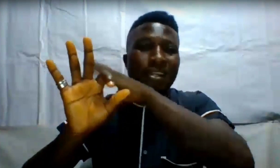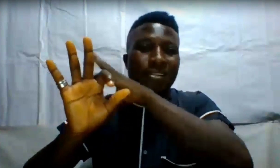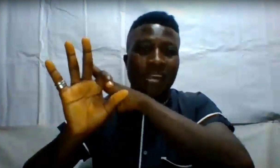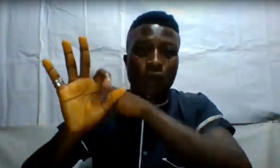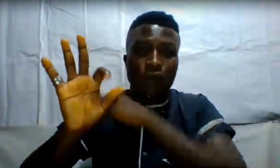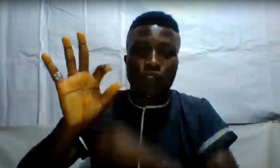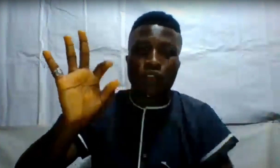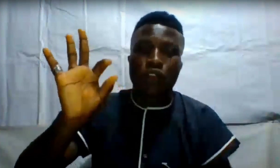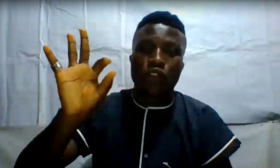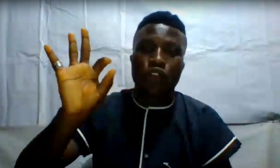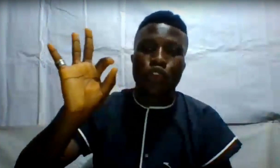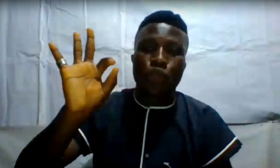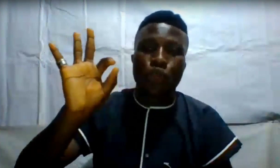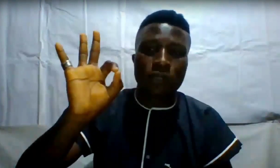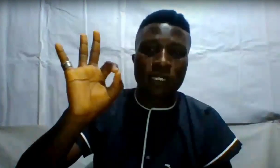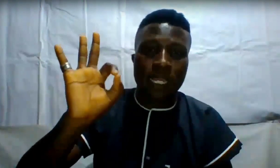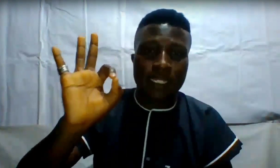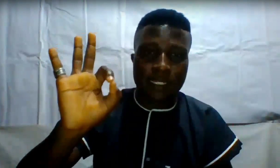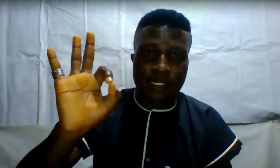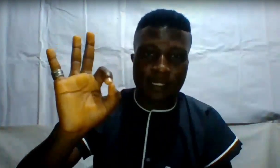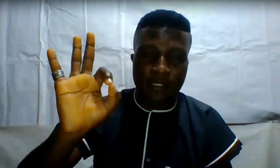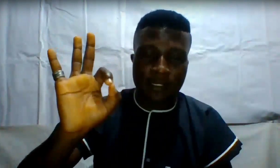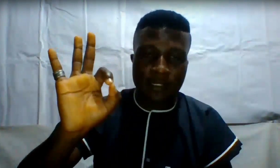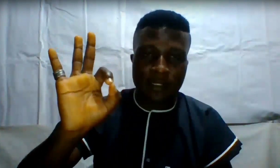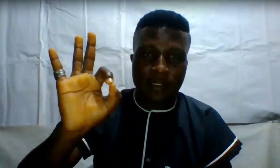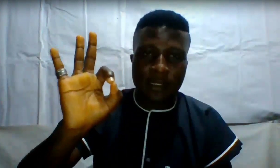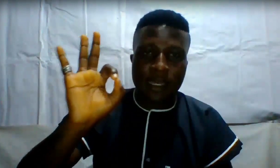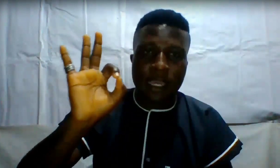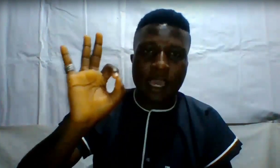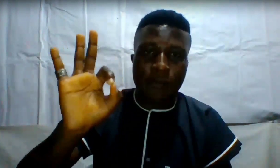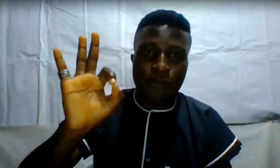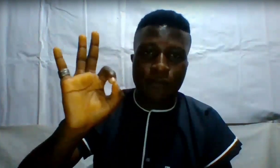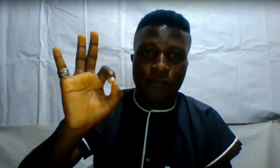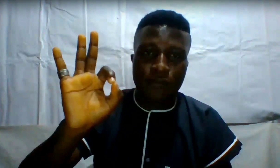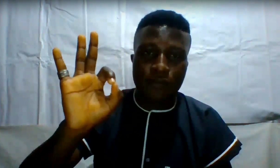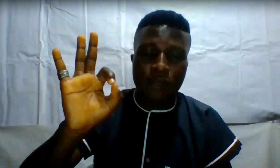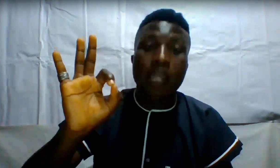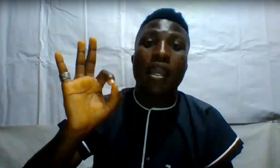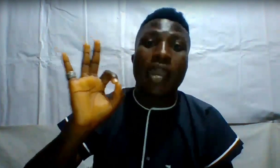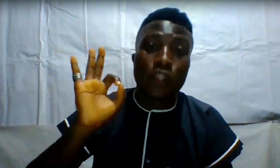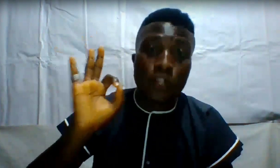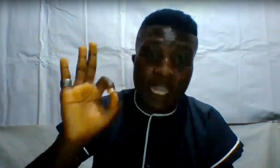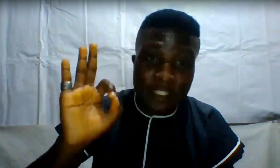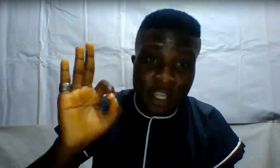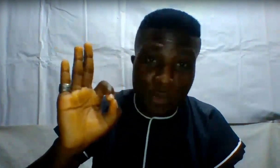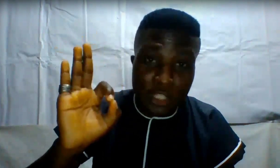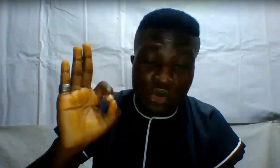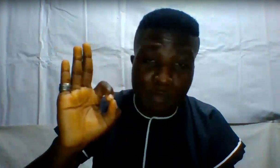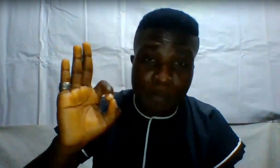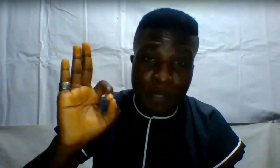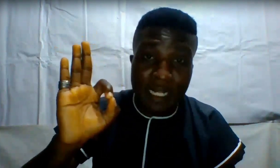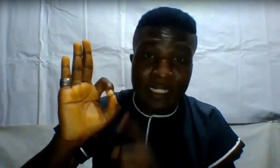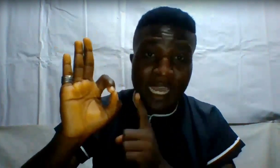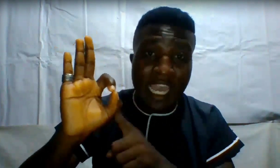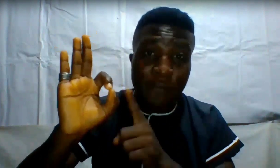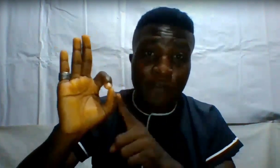out. So you have something like this. F. Another easier way to remember letter F, in case if you